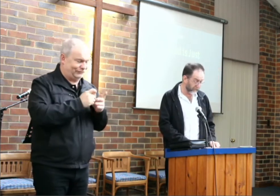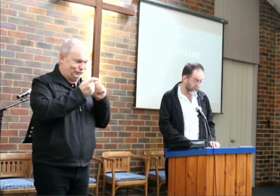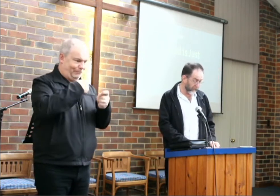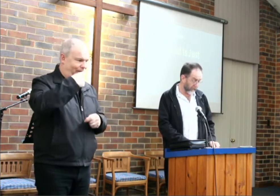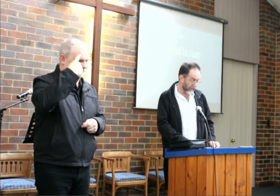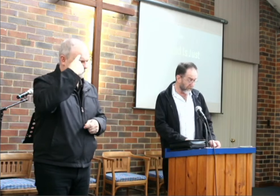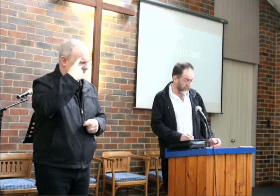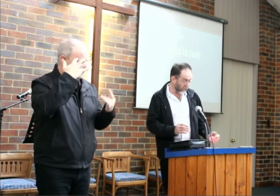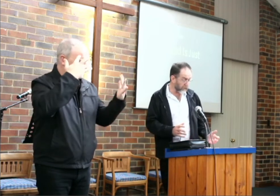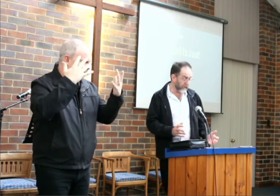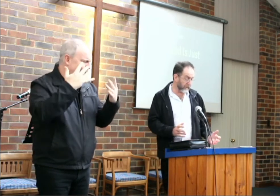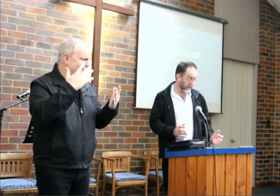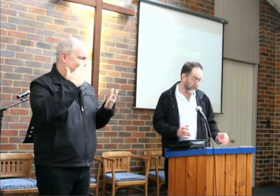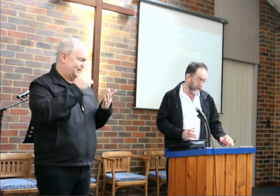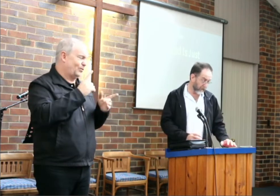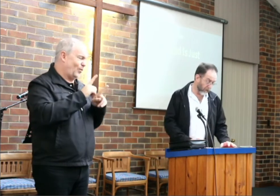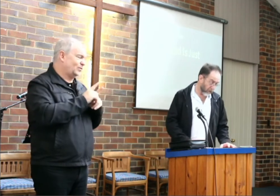it? But you'll also